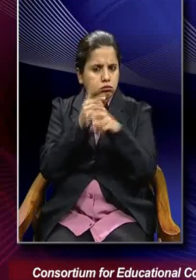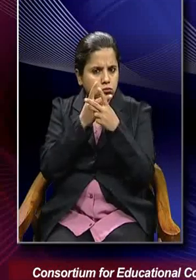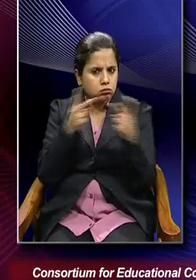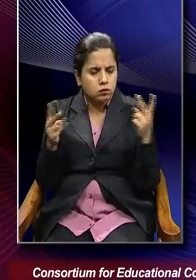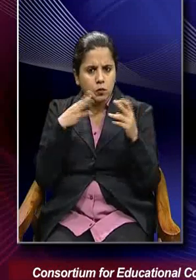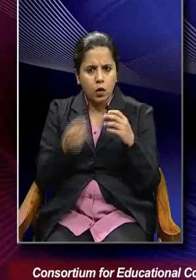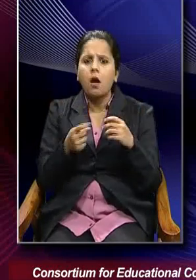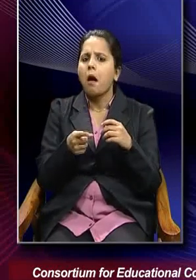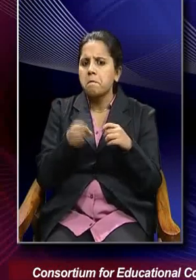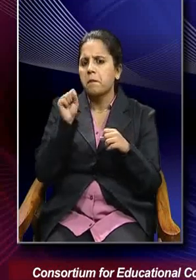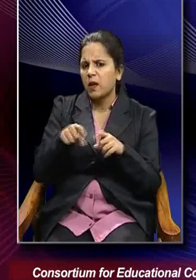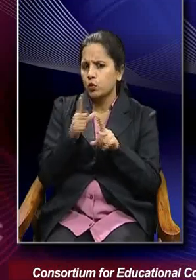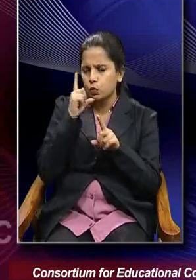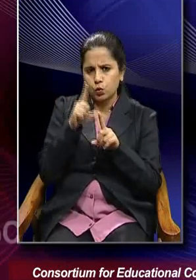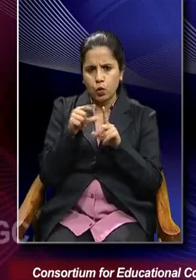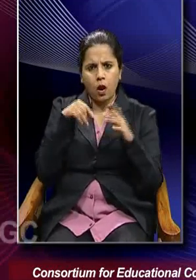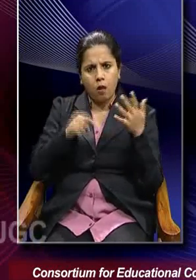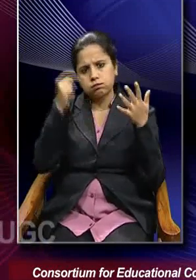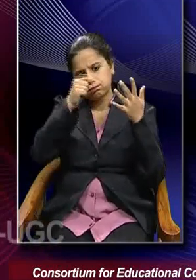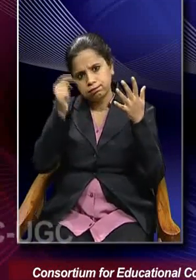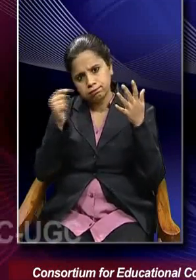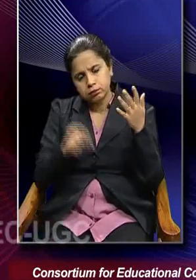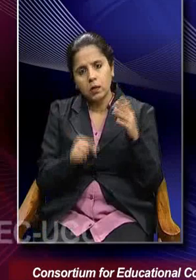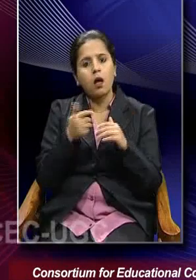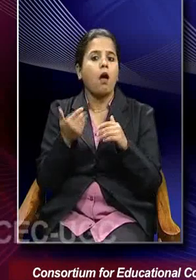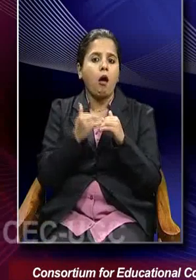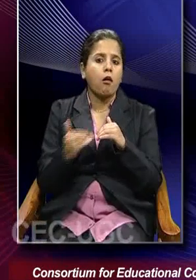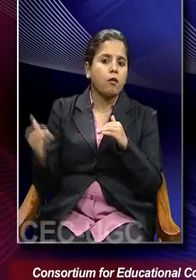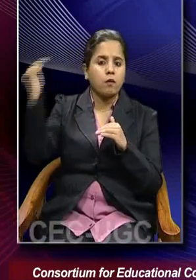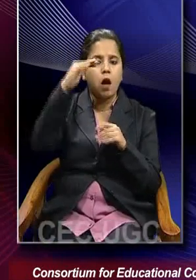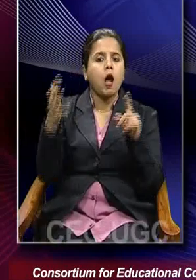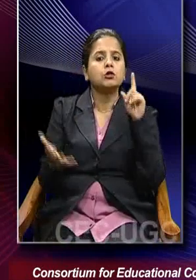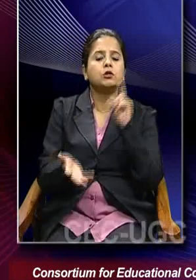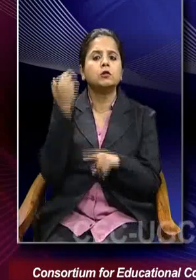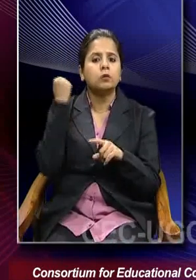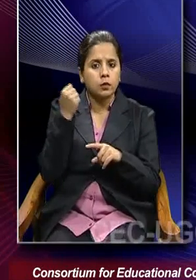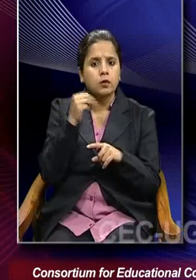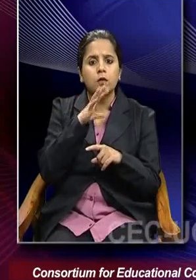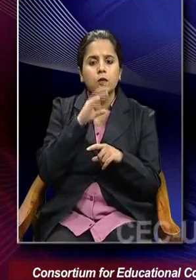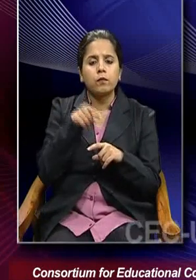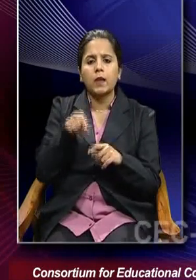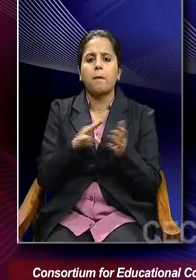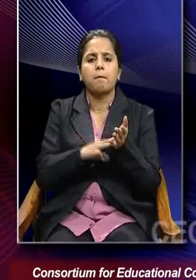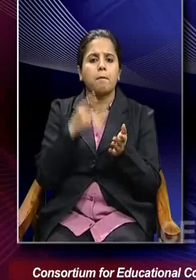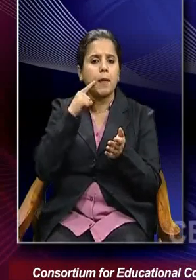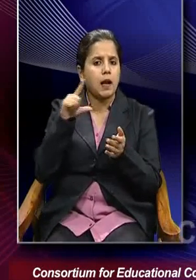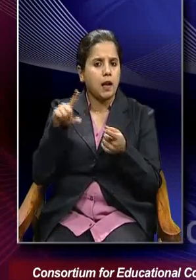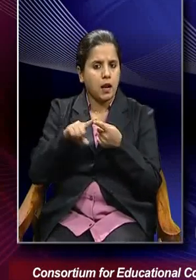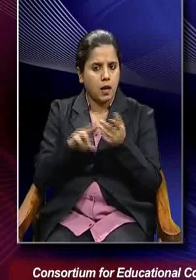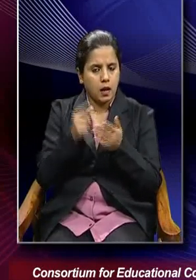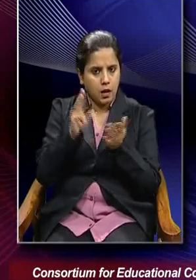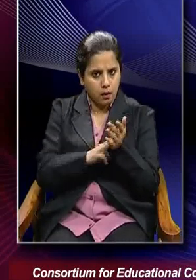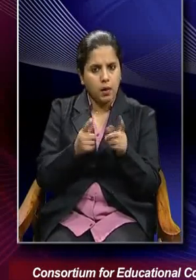specific action lines to advance the achievement of Millennium